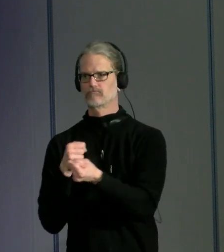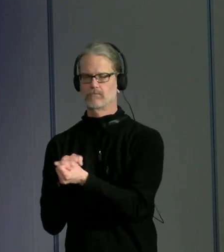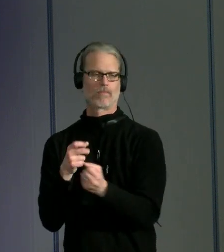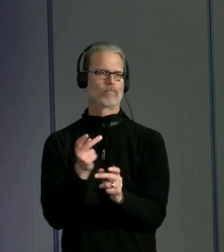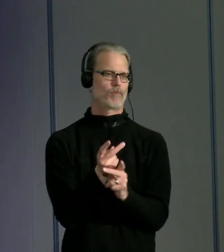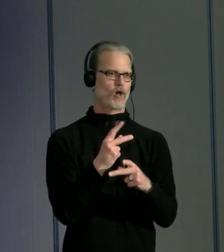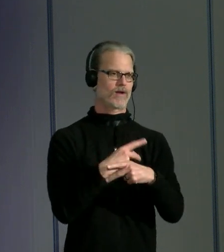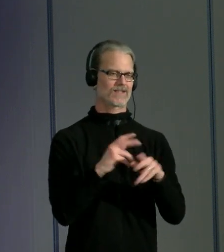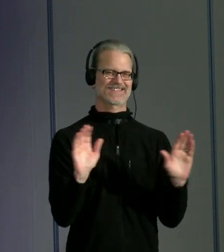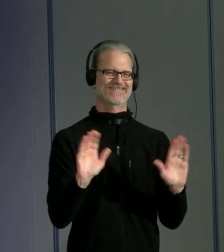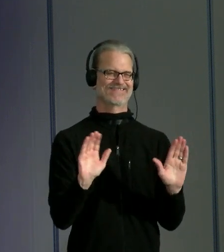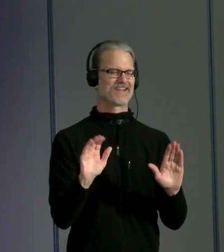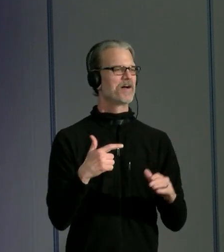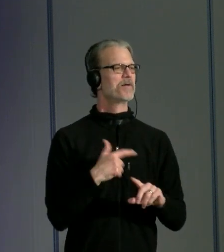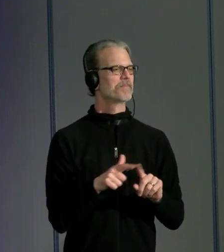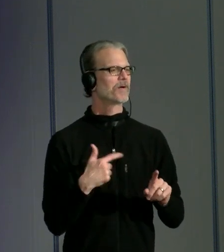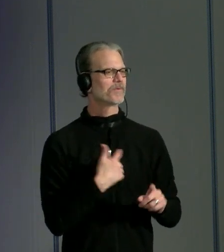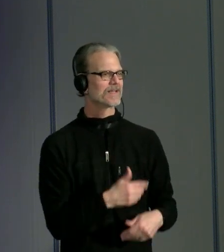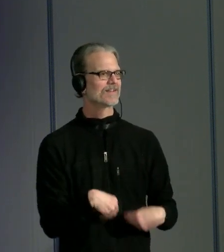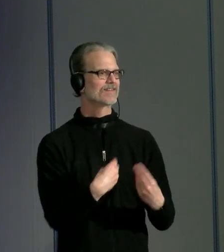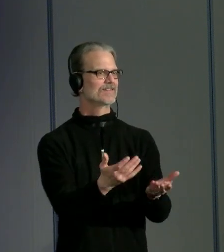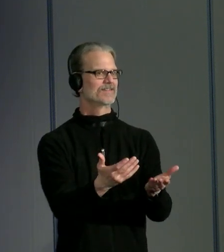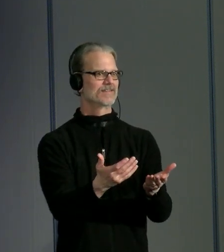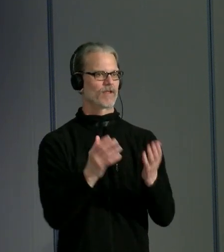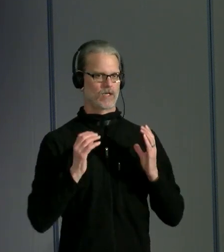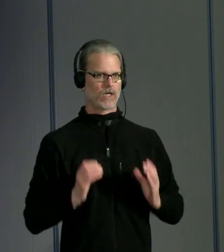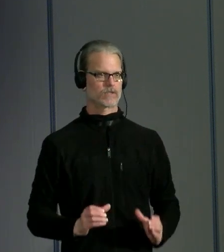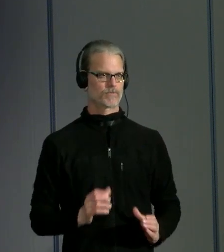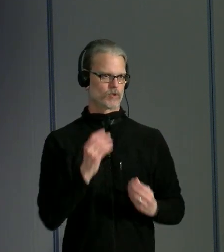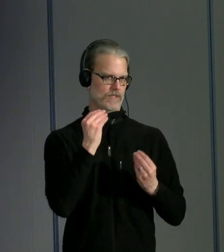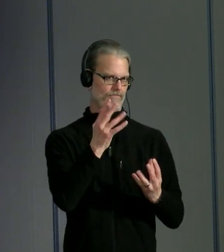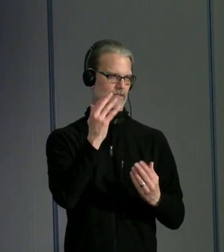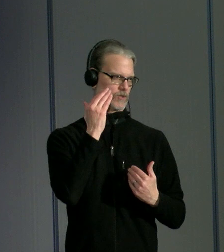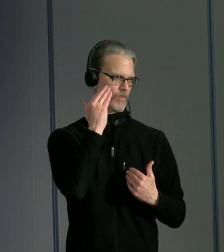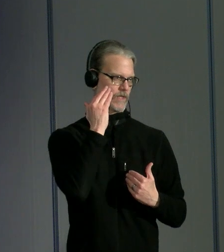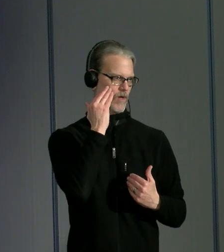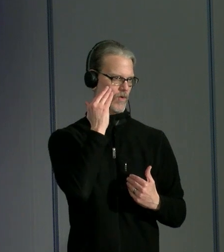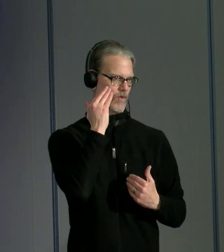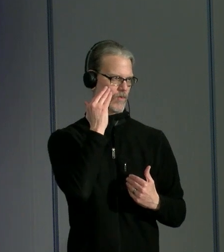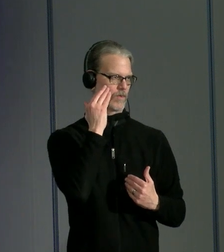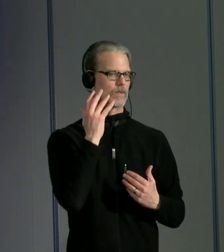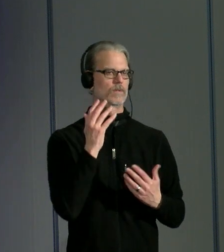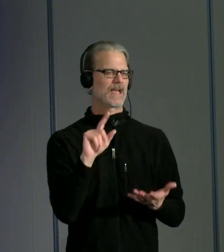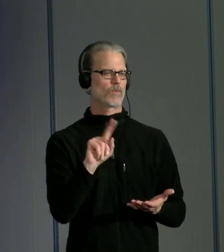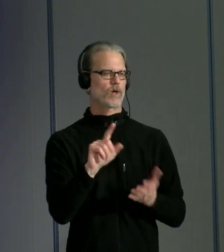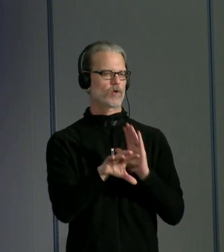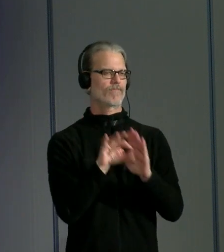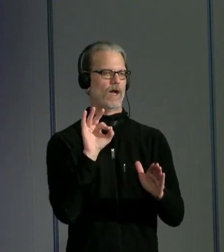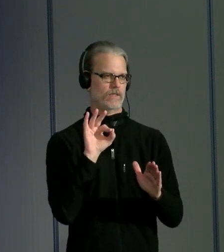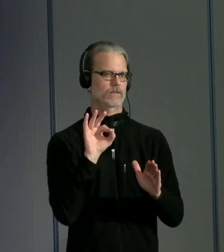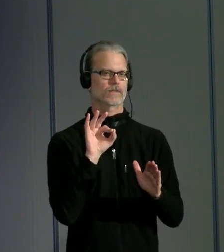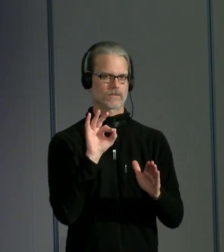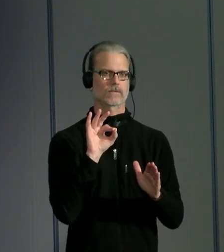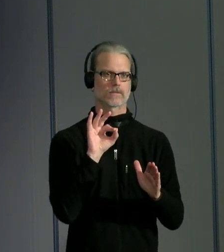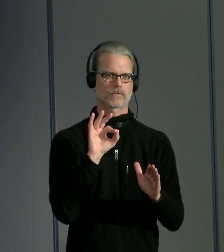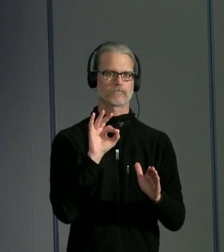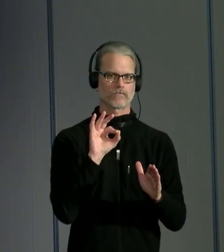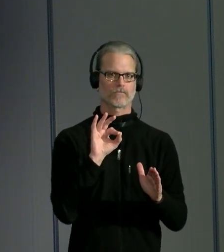just try to give our customers the information that we know is available, what's on the market, and where to find it, that may be